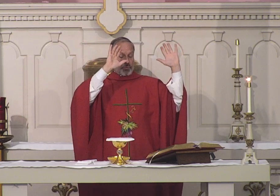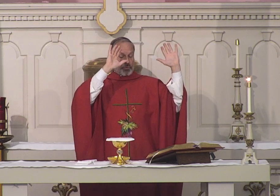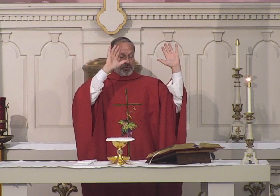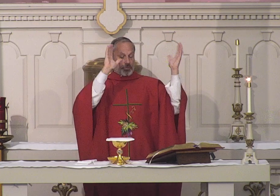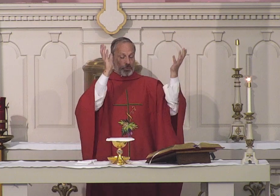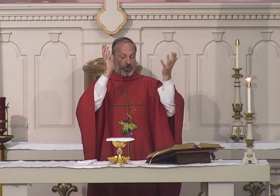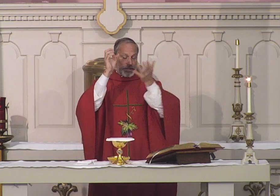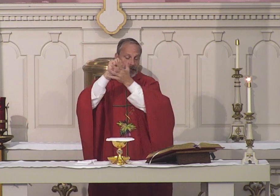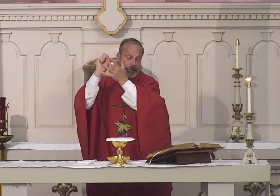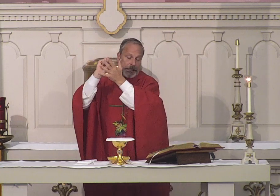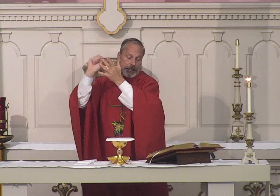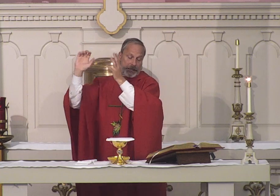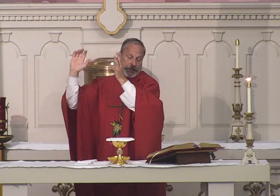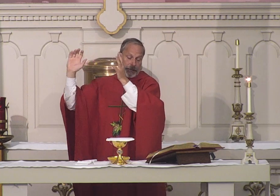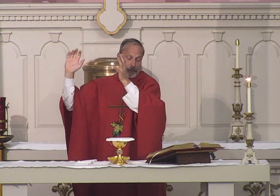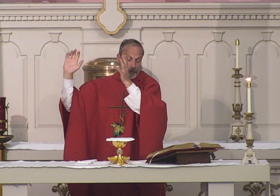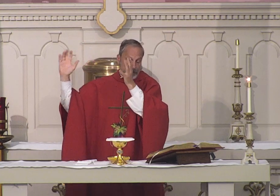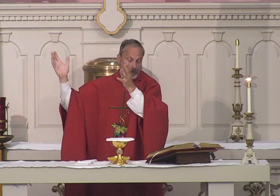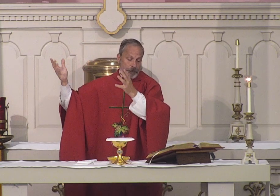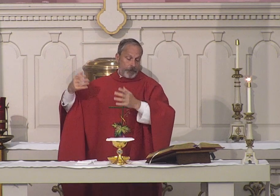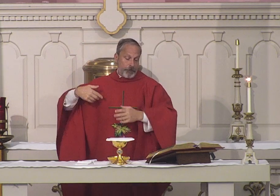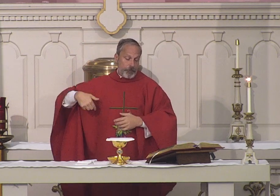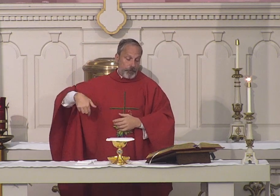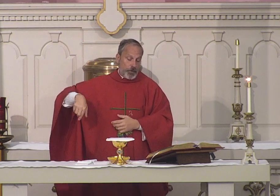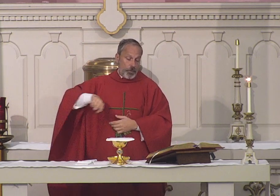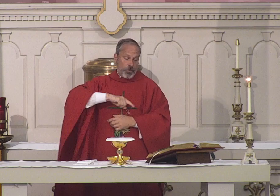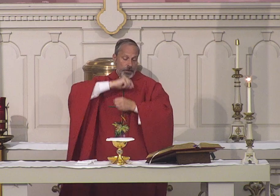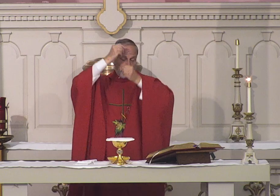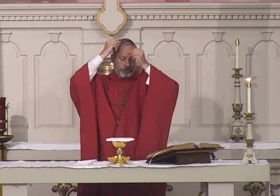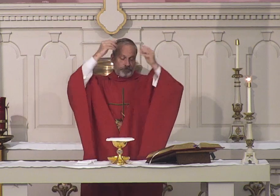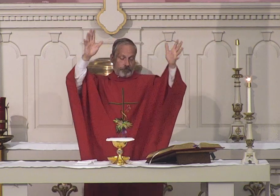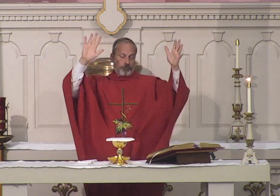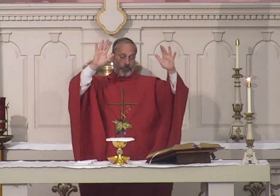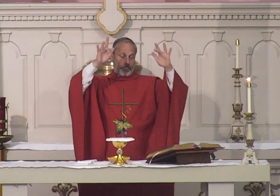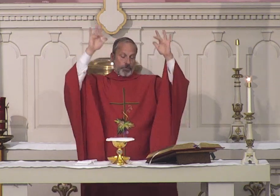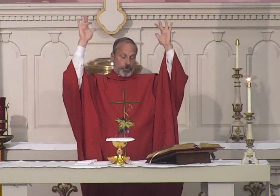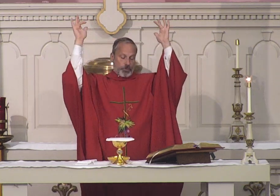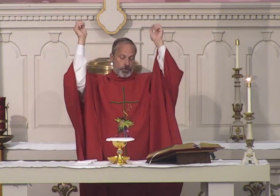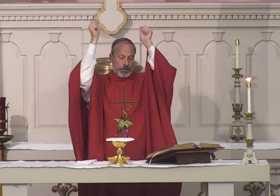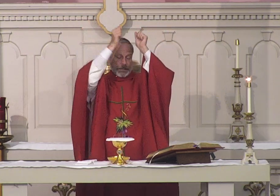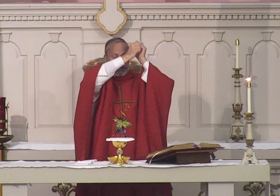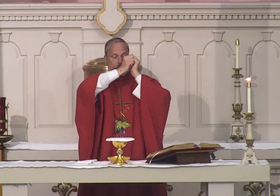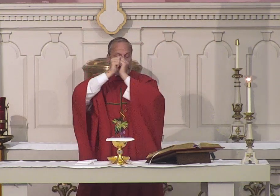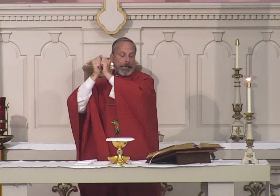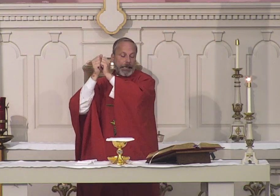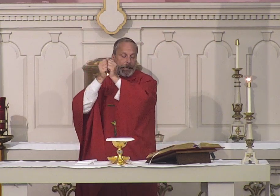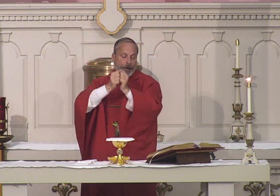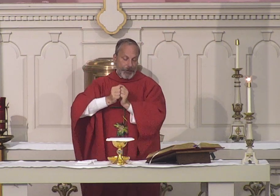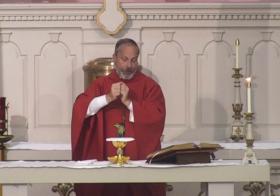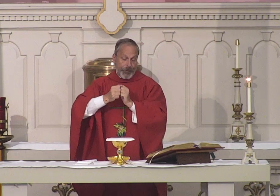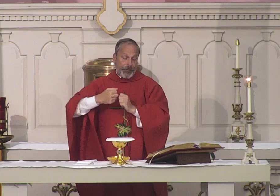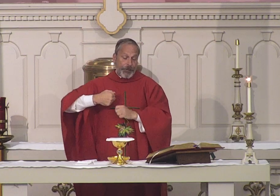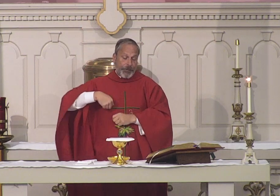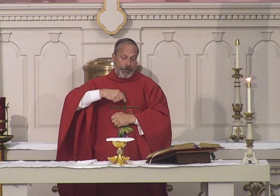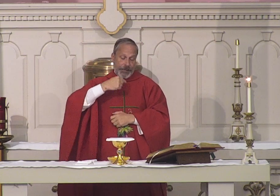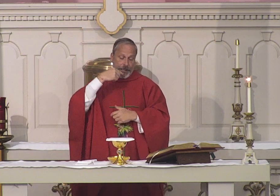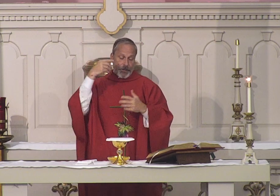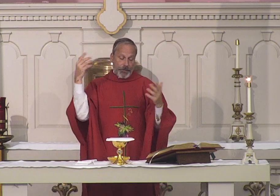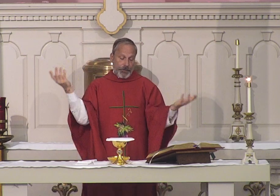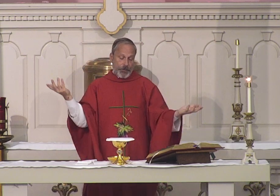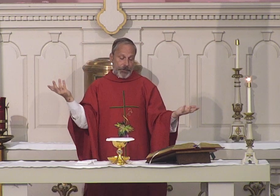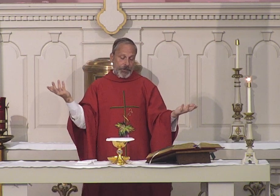And so, with the angels and all the saints, we declare your glory, as with